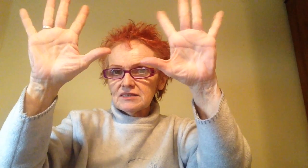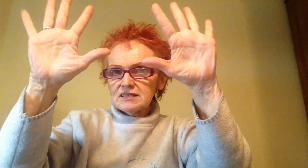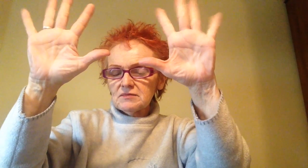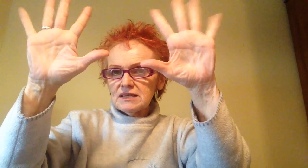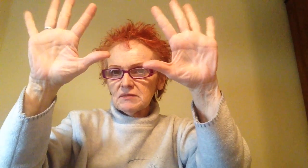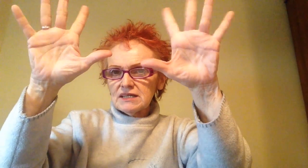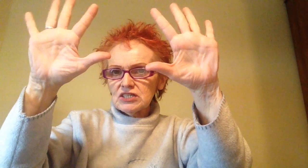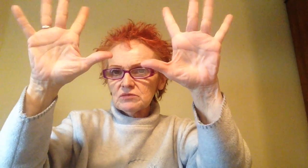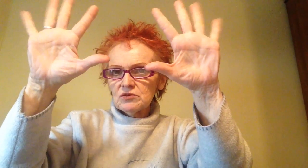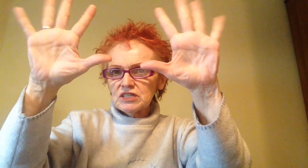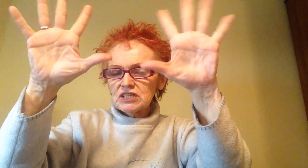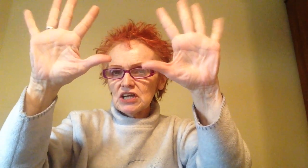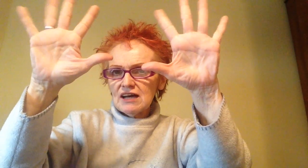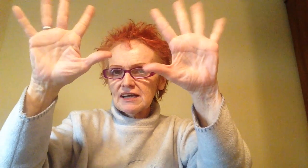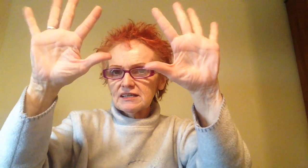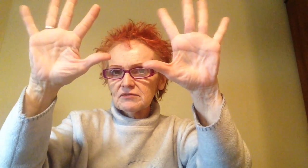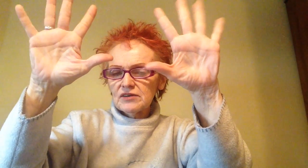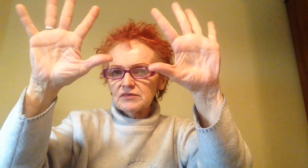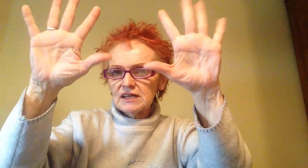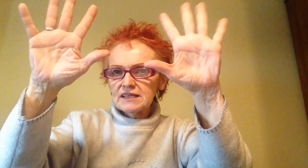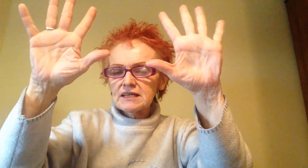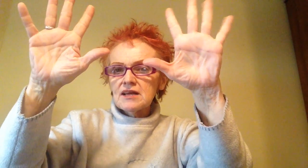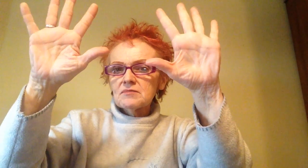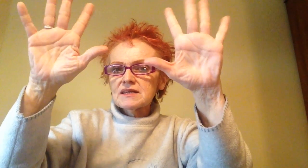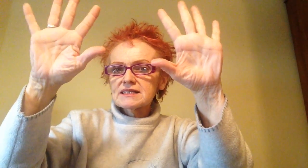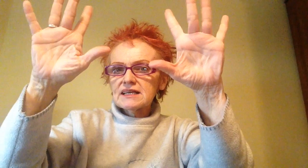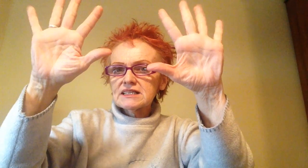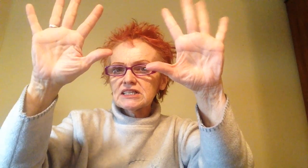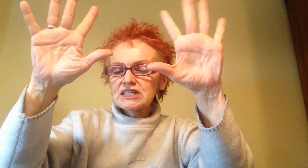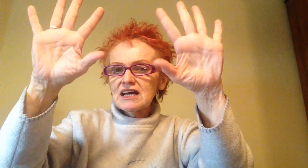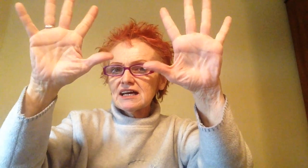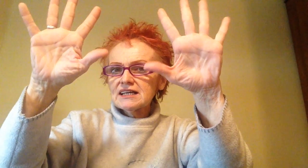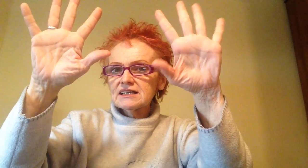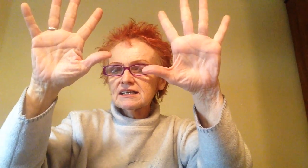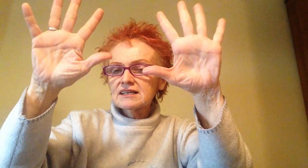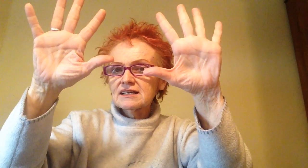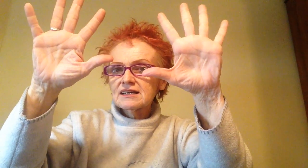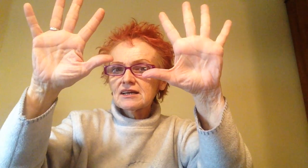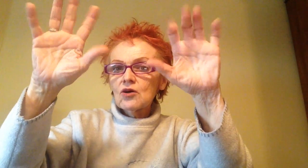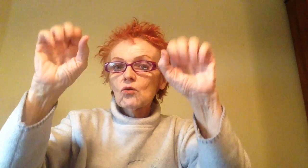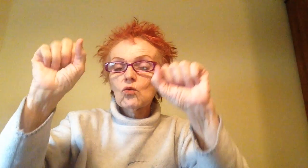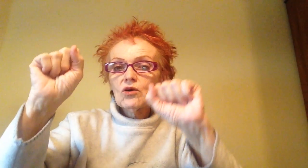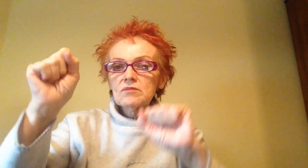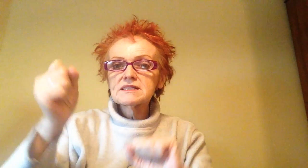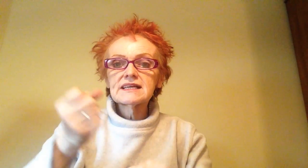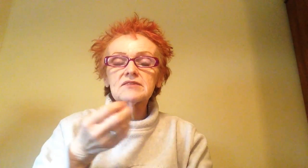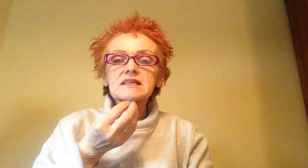just going to make them kind of shimmer and shine in front of you like this. May the sun shine. Warm is an interesting